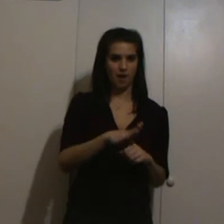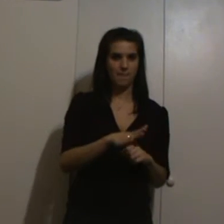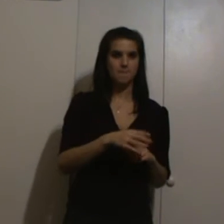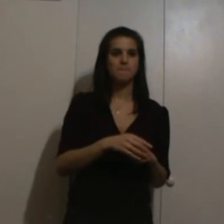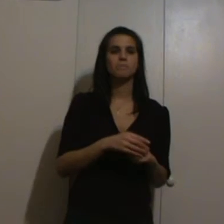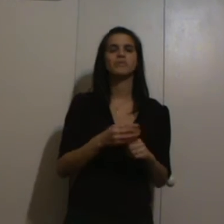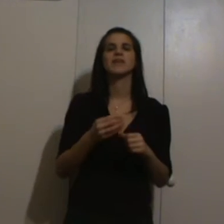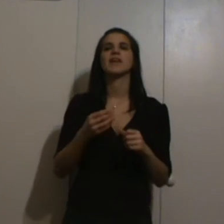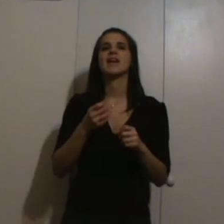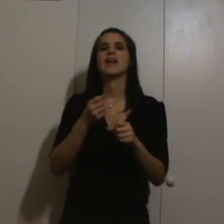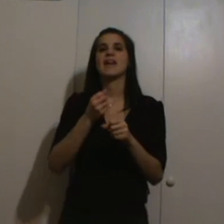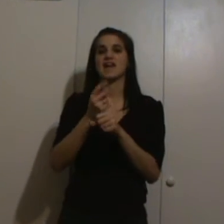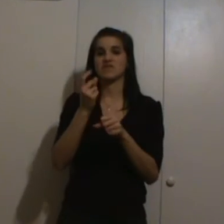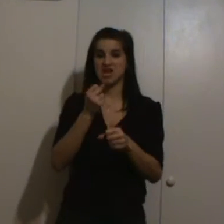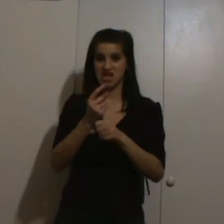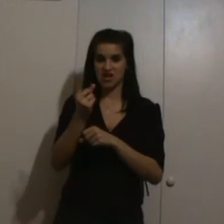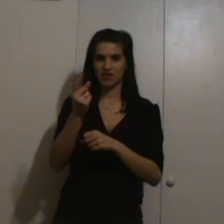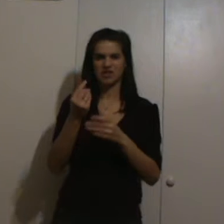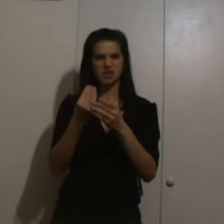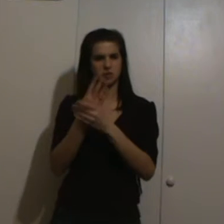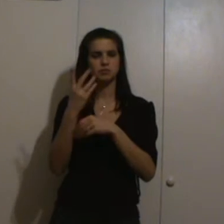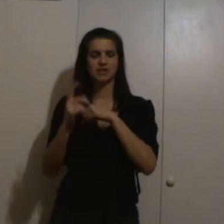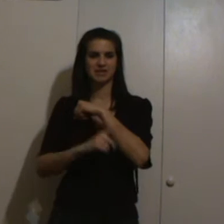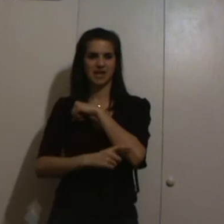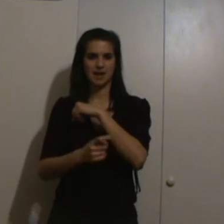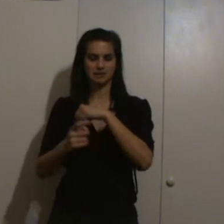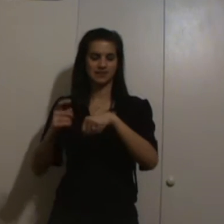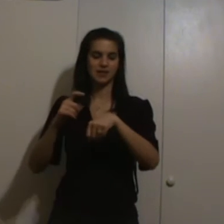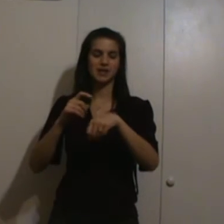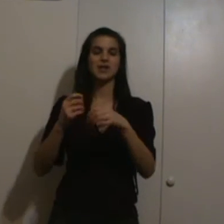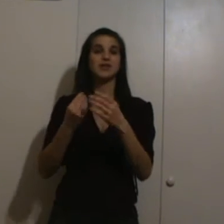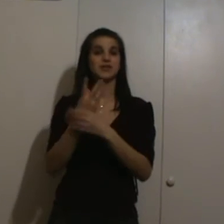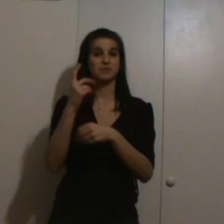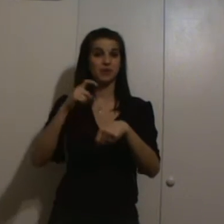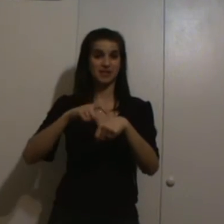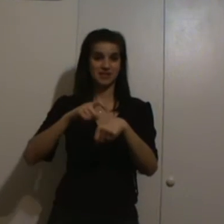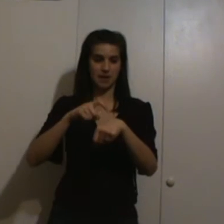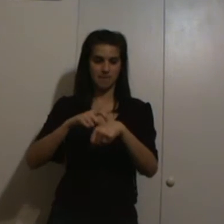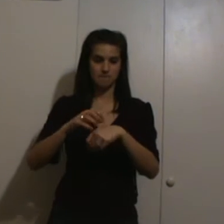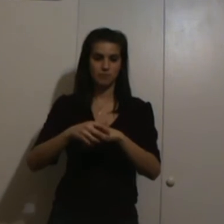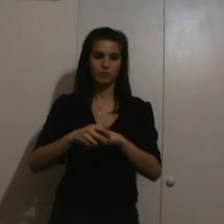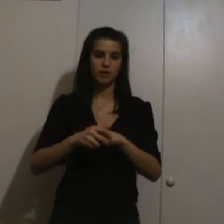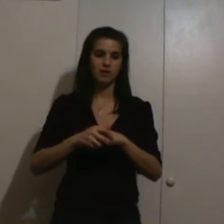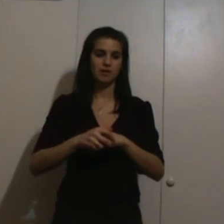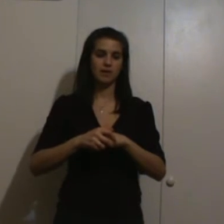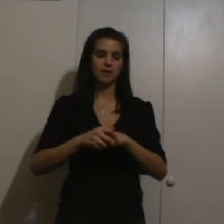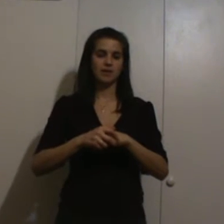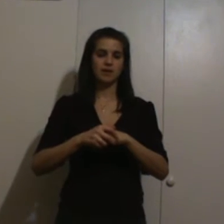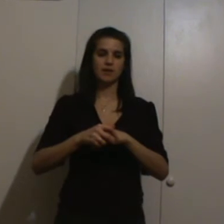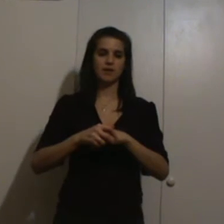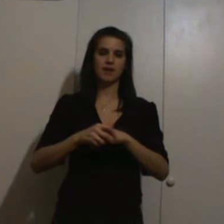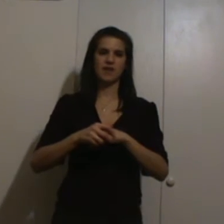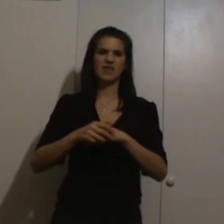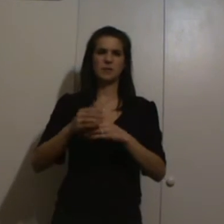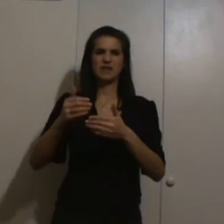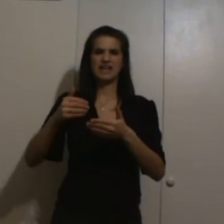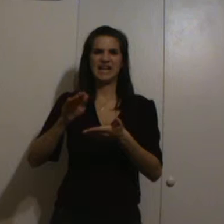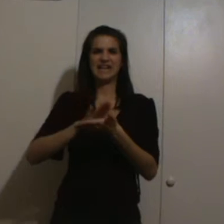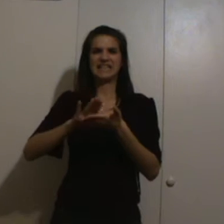it. And in the barrels would be dirt and rust and old nails and